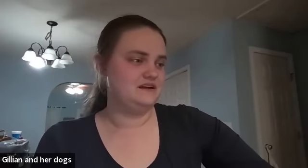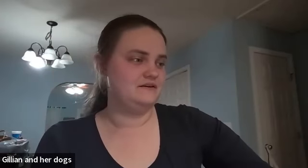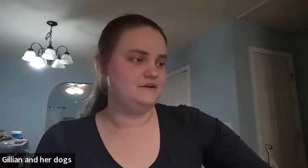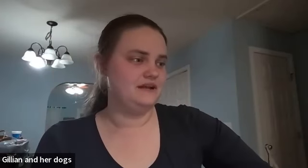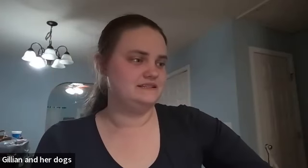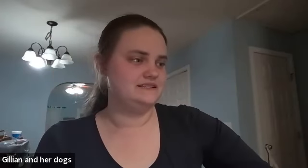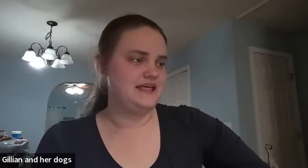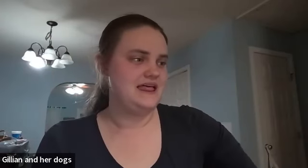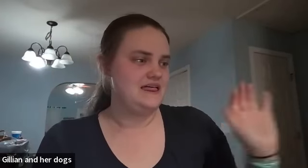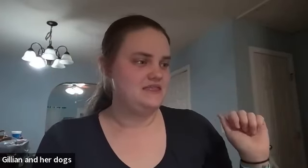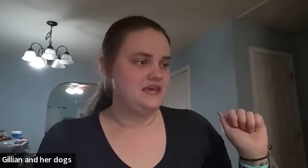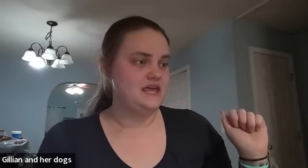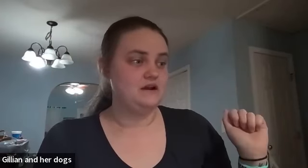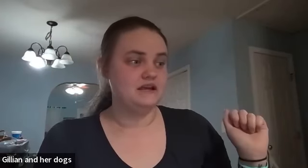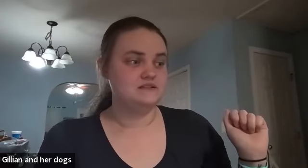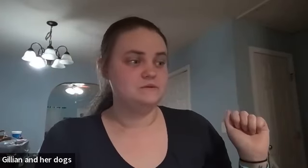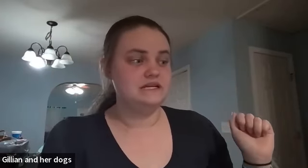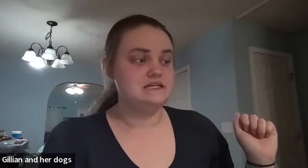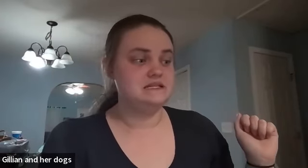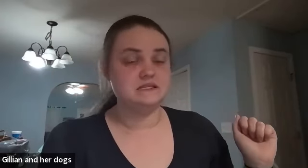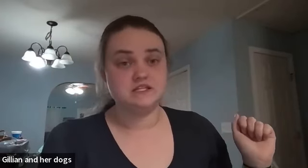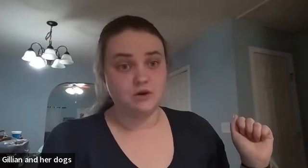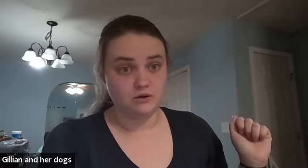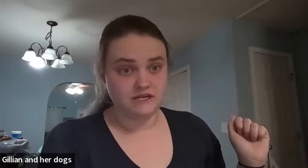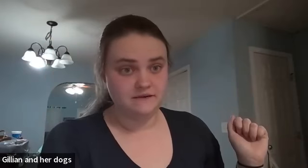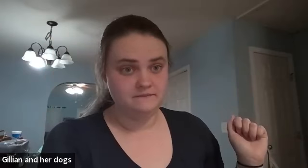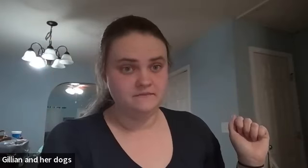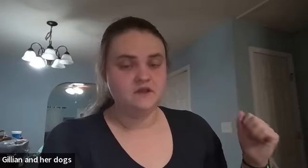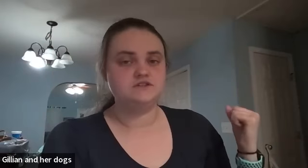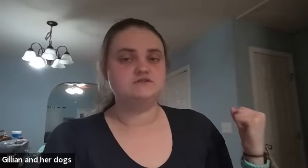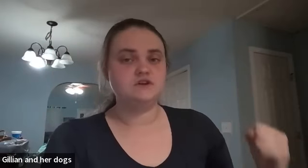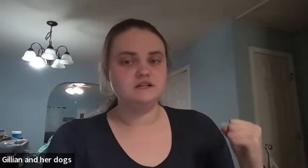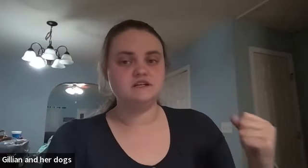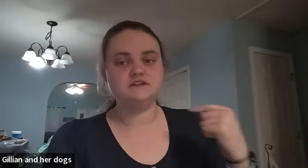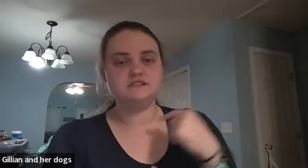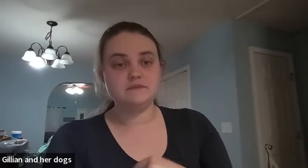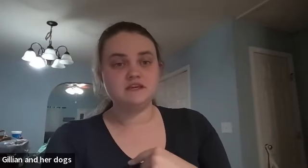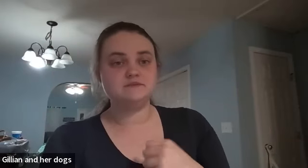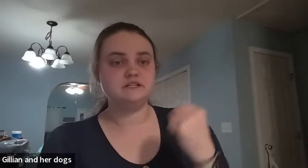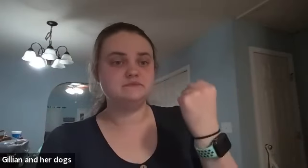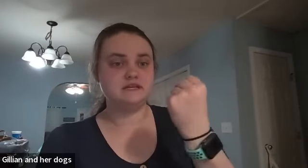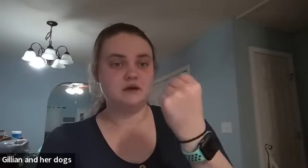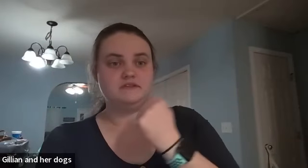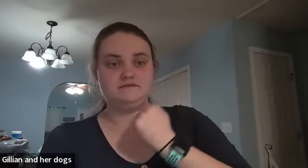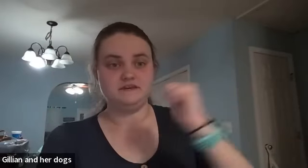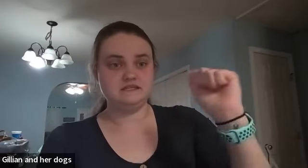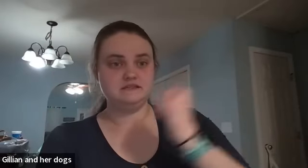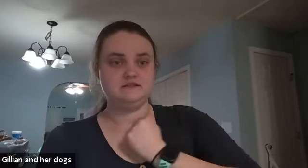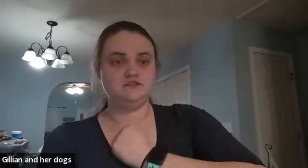All right. Then our next one is sorry. So sorry is going to do the same thing as please, but now with like a fist. So you're going